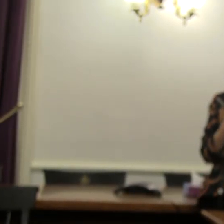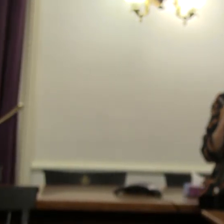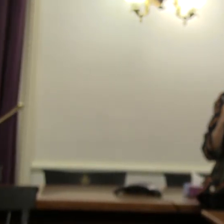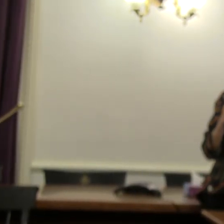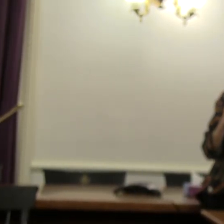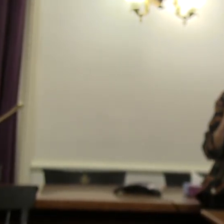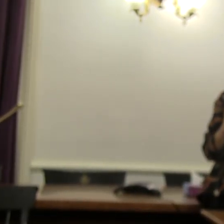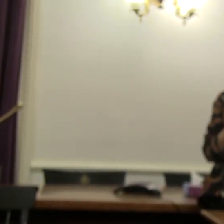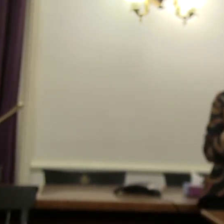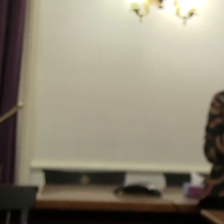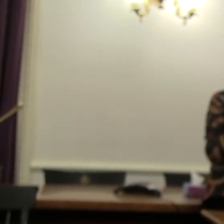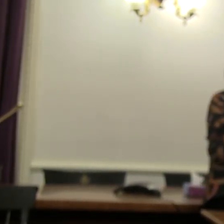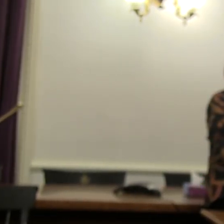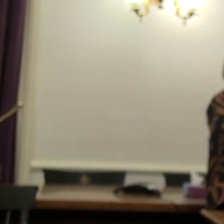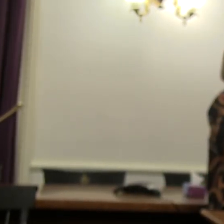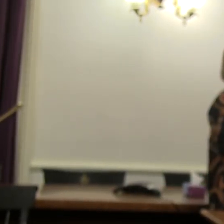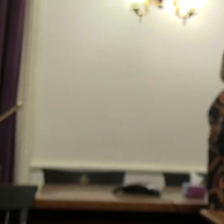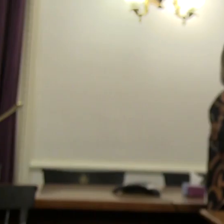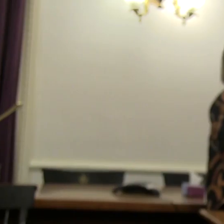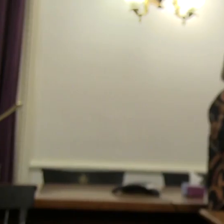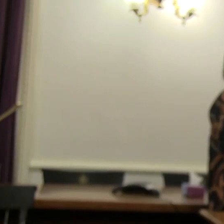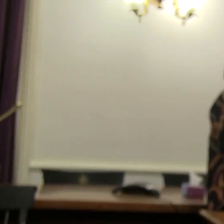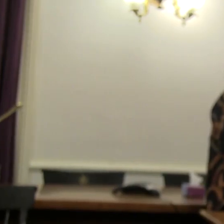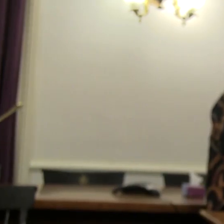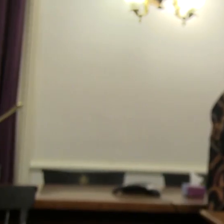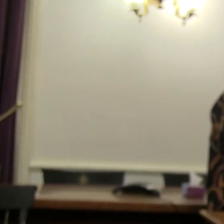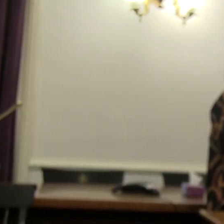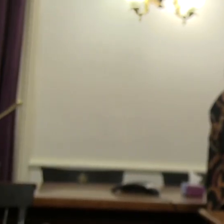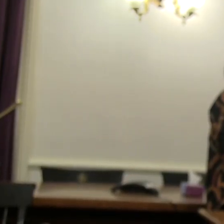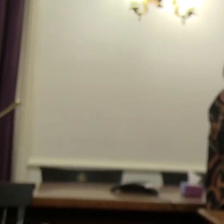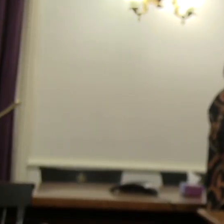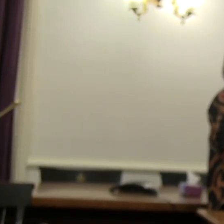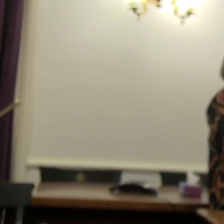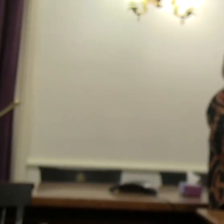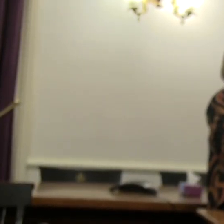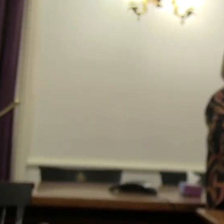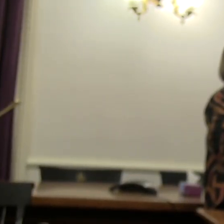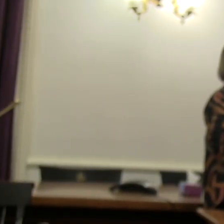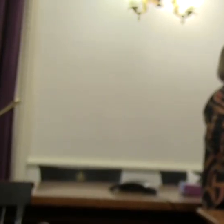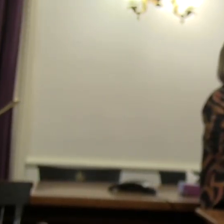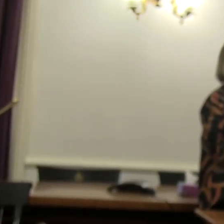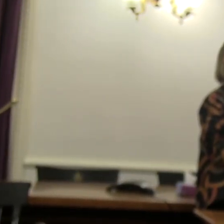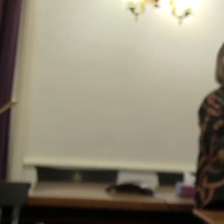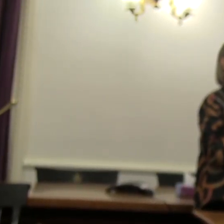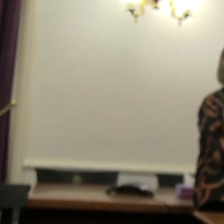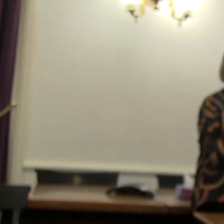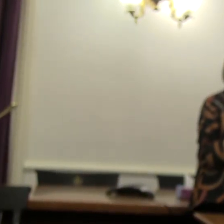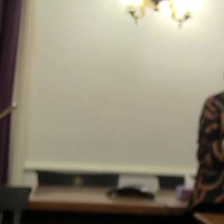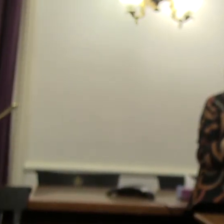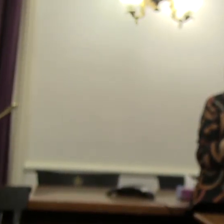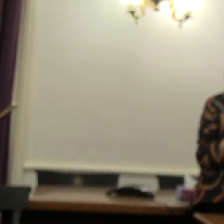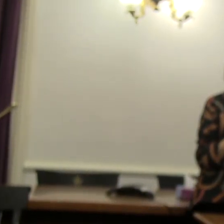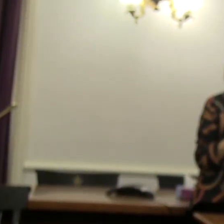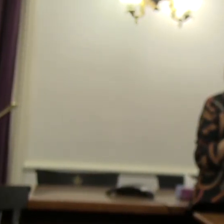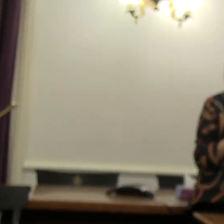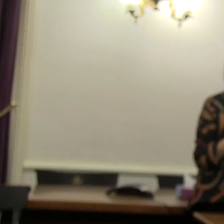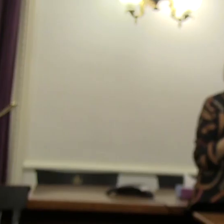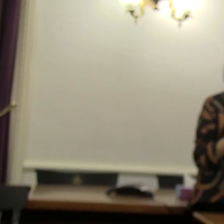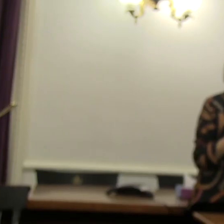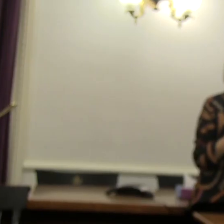know who is here. If you want to get emails about advocacy issues from the coalition's alert list, please give your